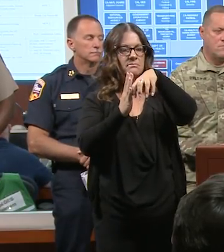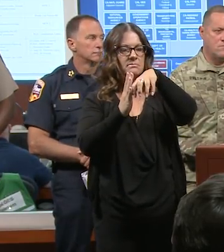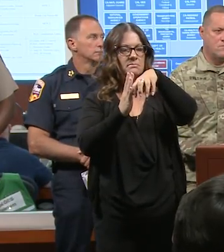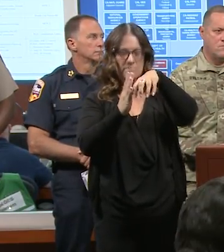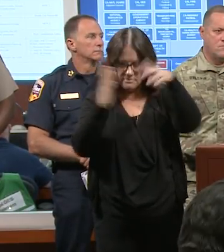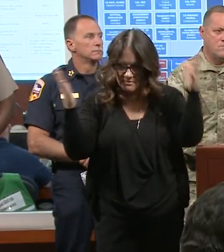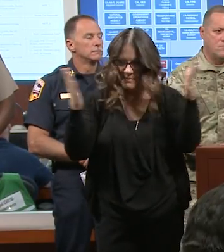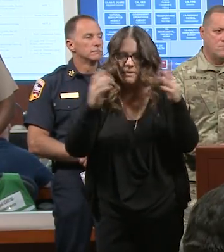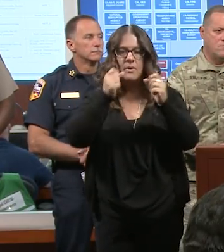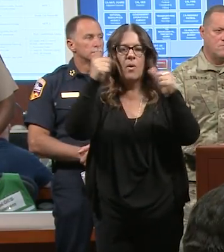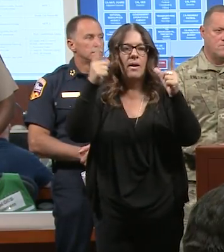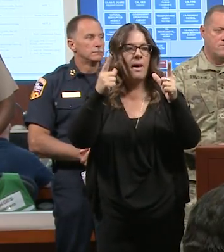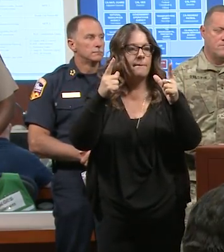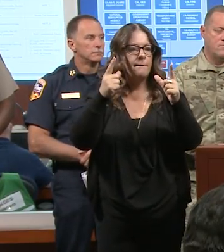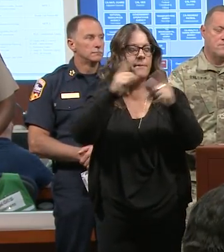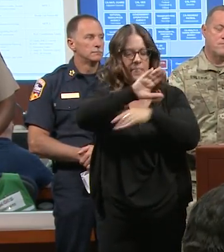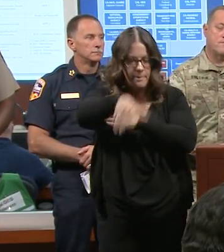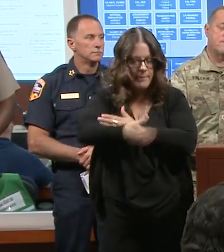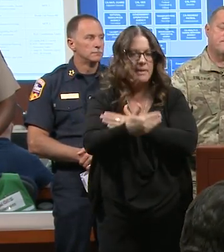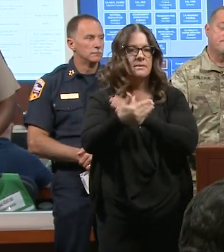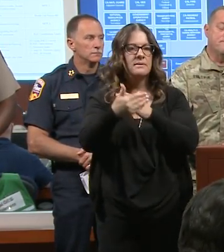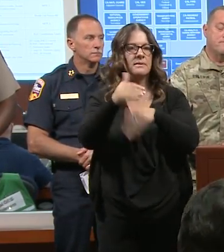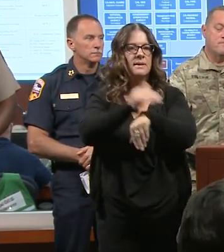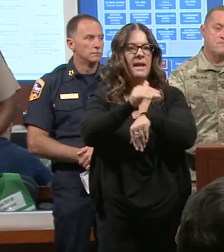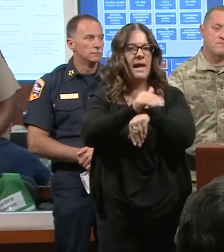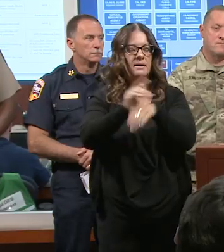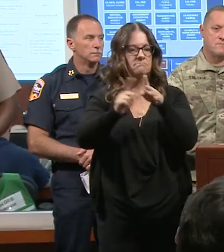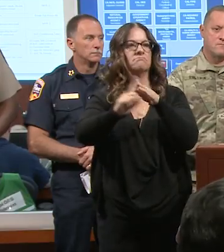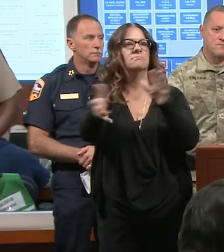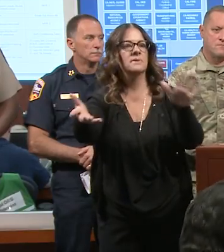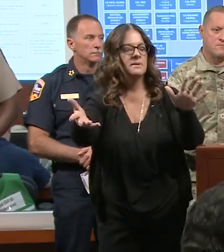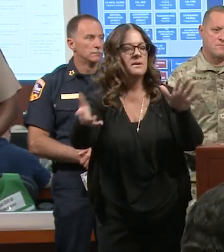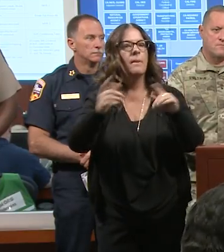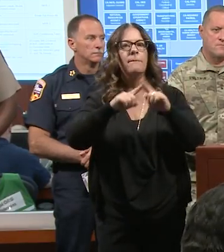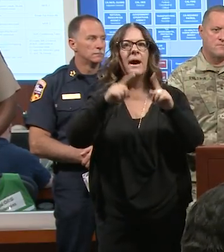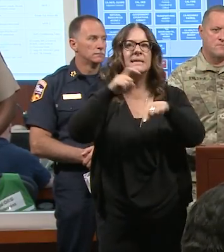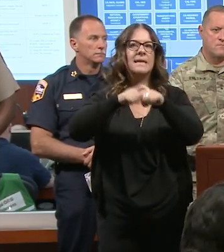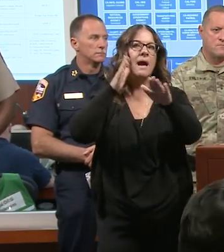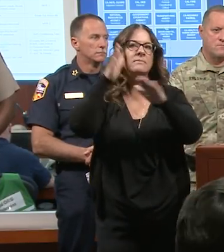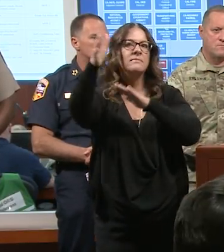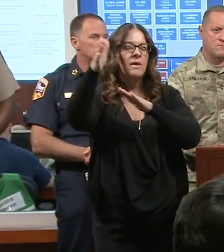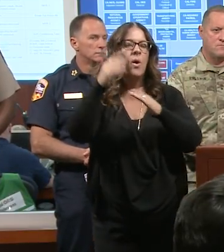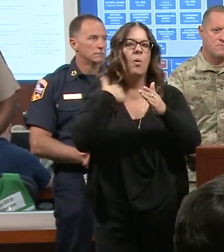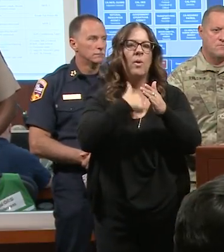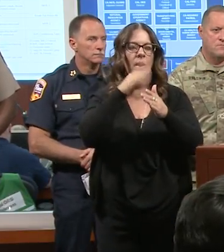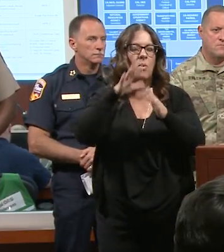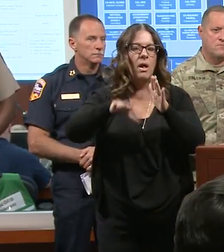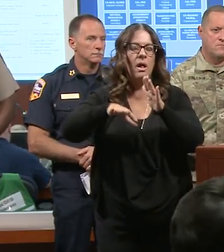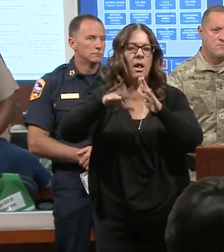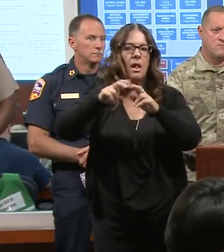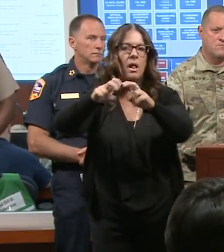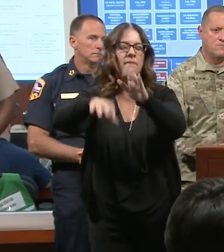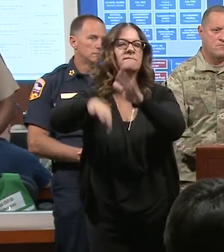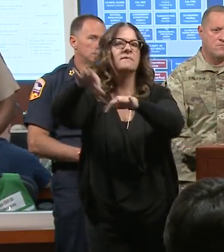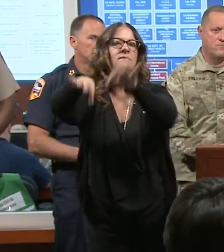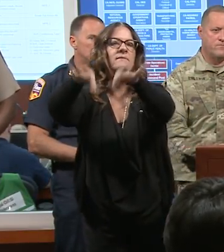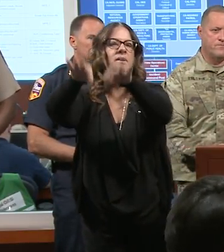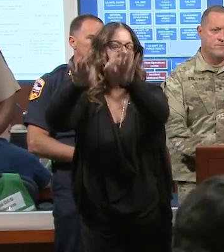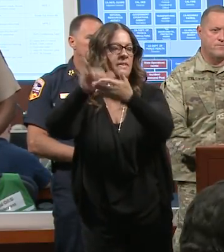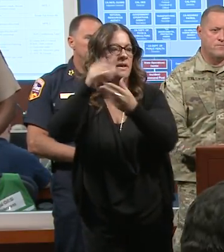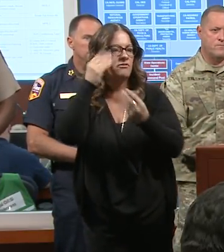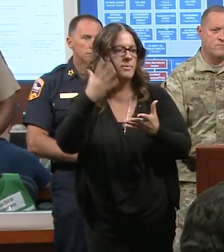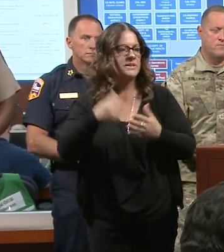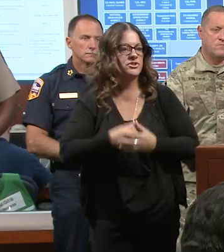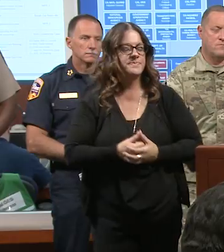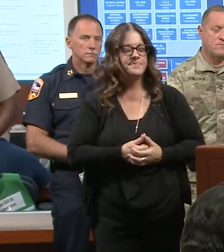In the middle of the night. So I think that the time will tell where we're at on who got the notifications in the areas so that didn't. Do you know if they actually use